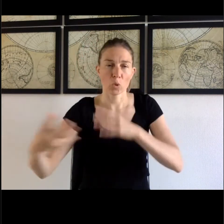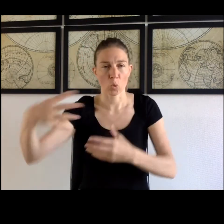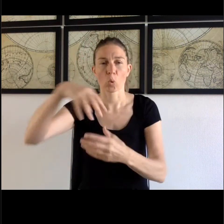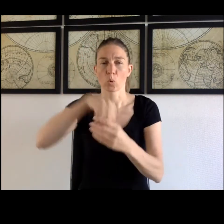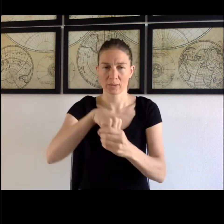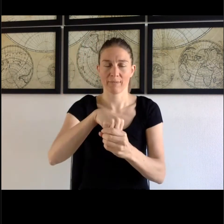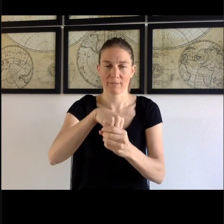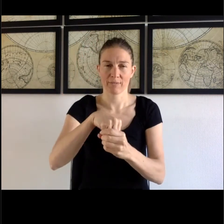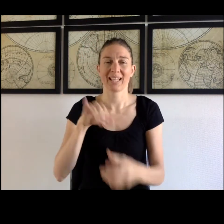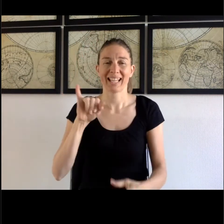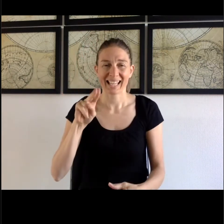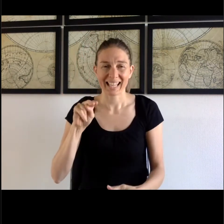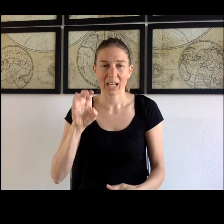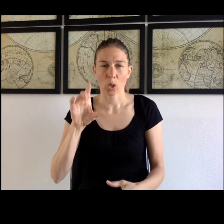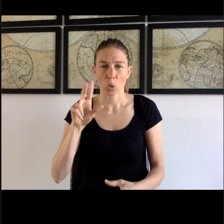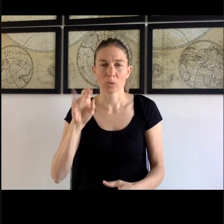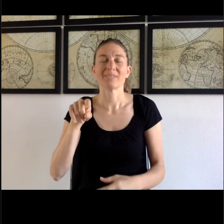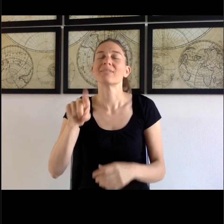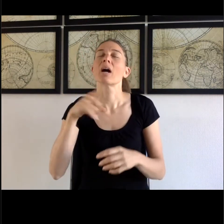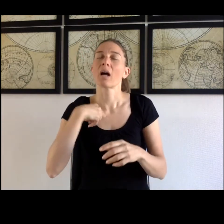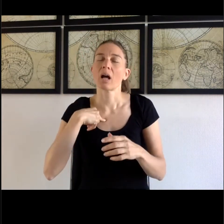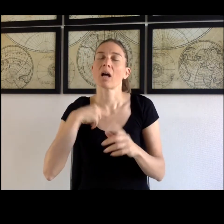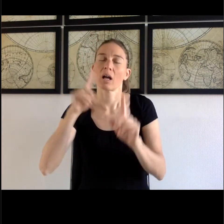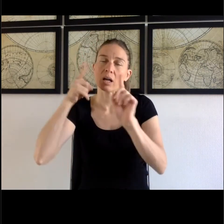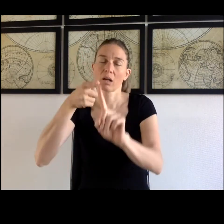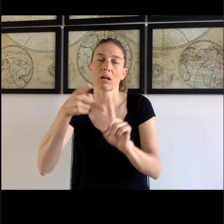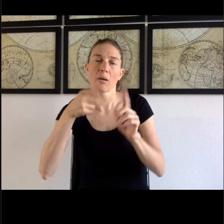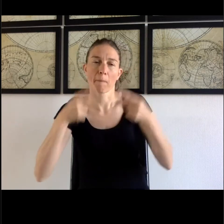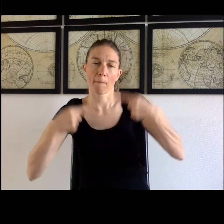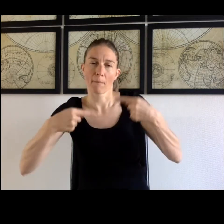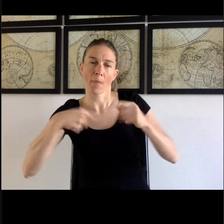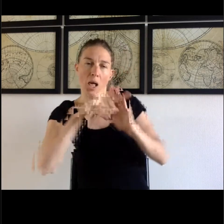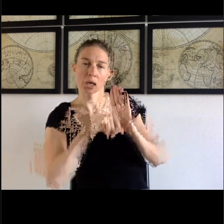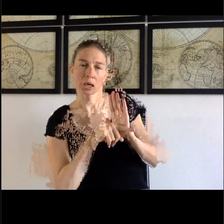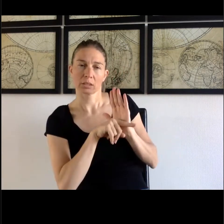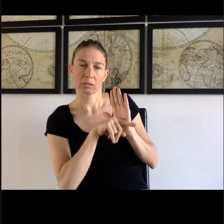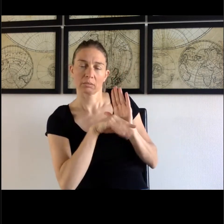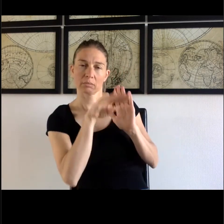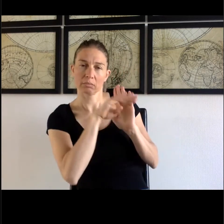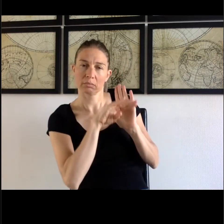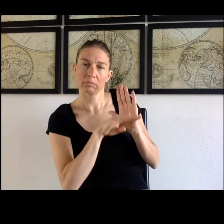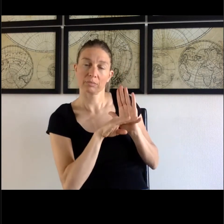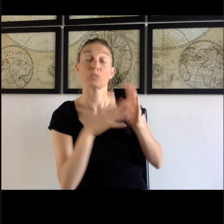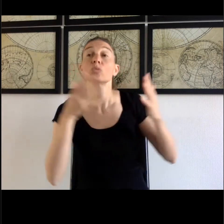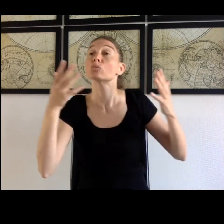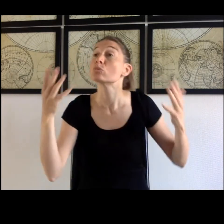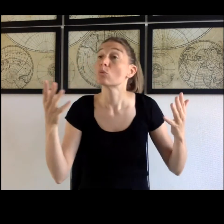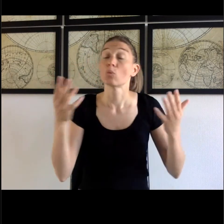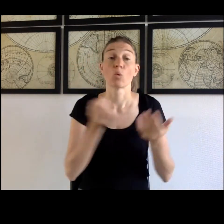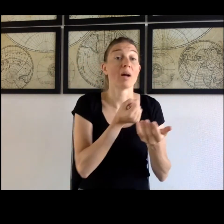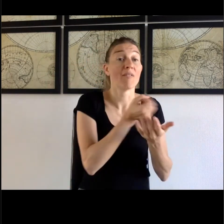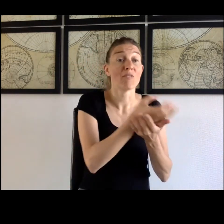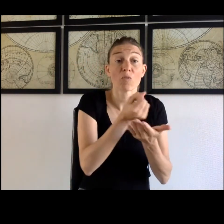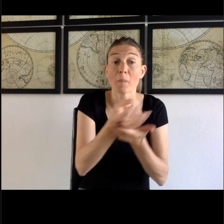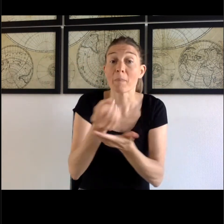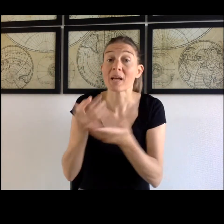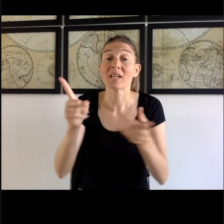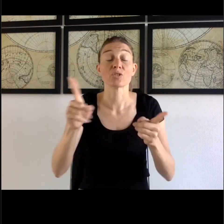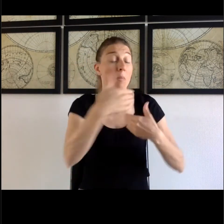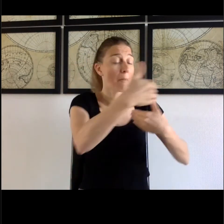policy oriented. So we need to make sure that all the information and all the